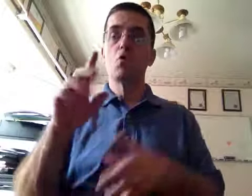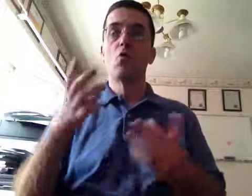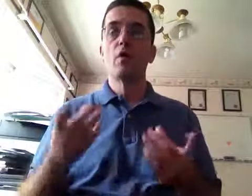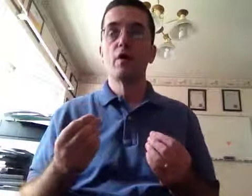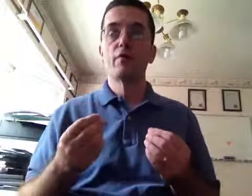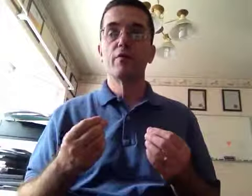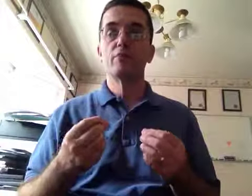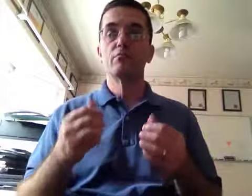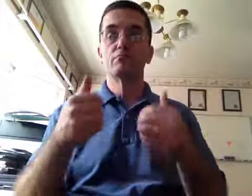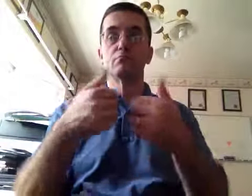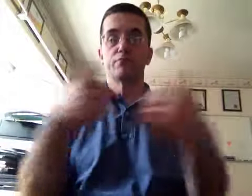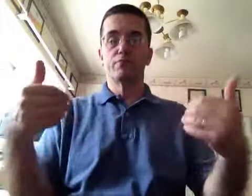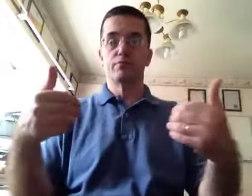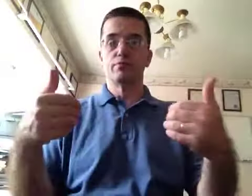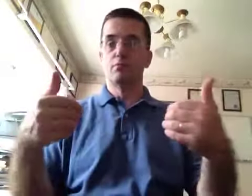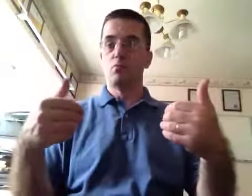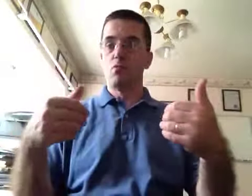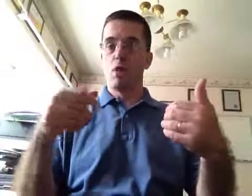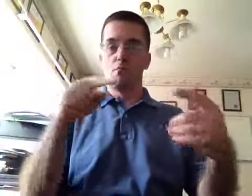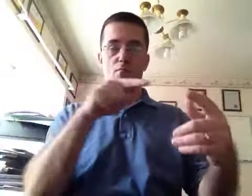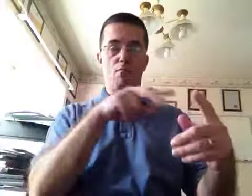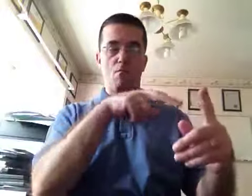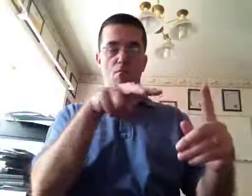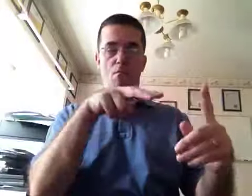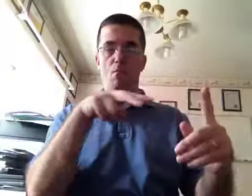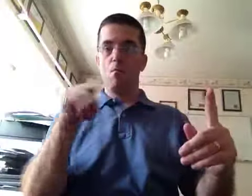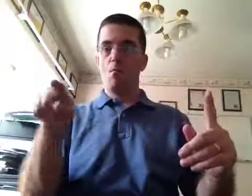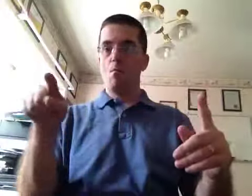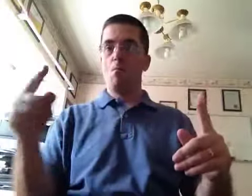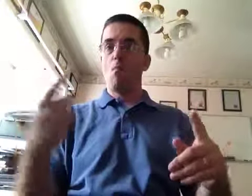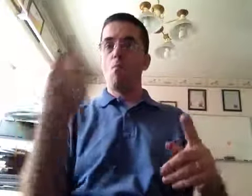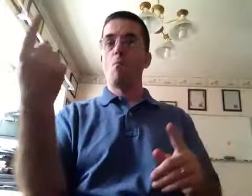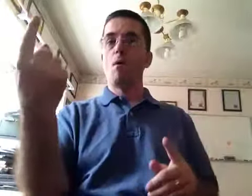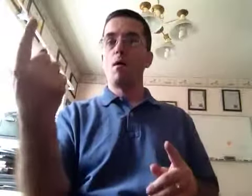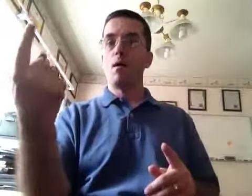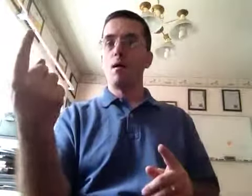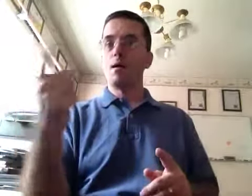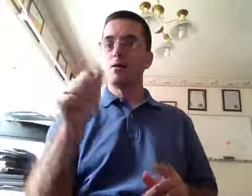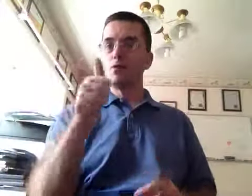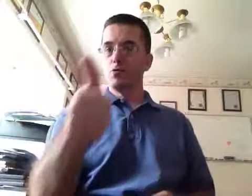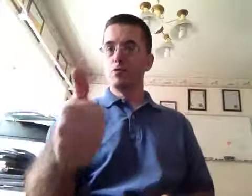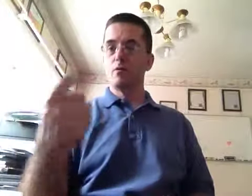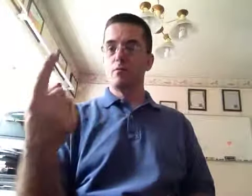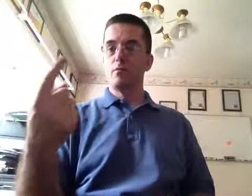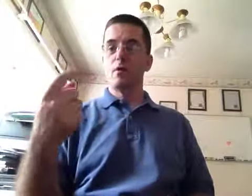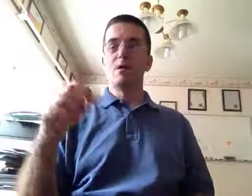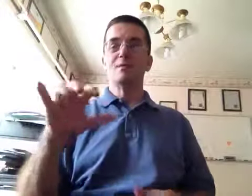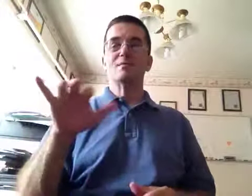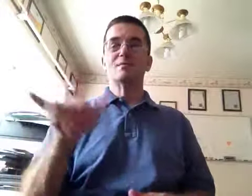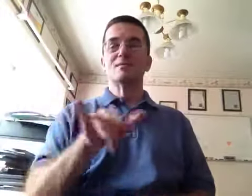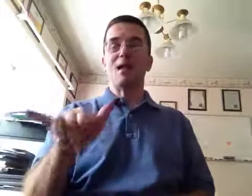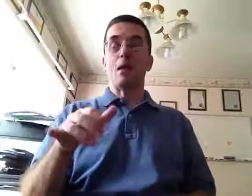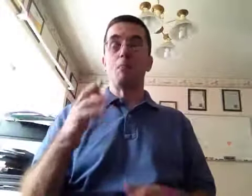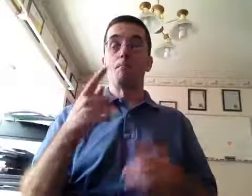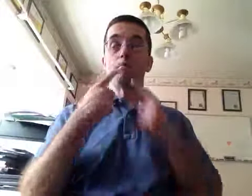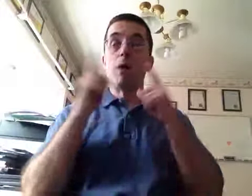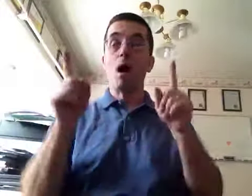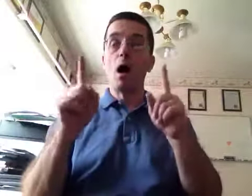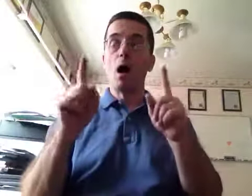Set yourself up front. You have to, somehow pour gasoline on yourself and set yourself on fire. That's a metaphor,